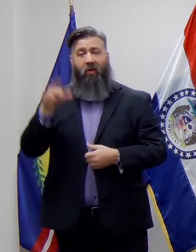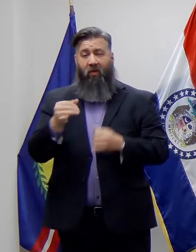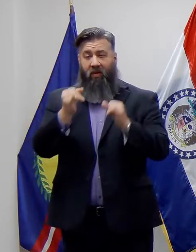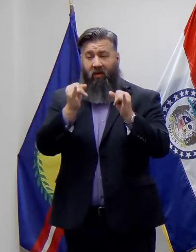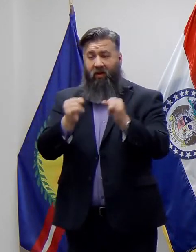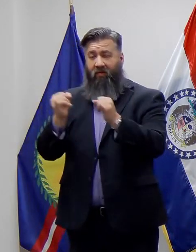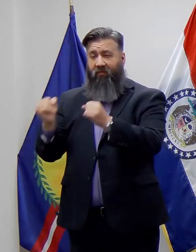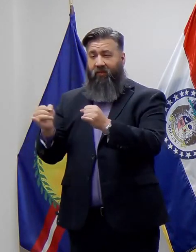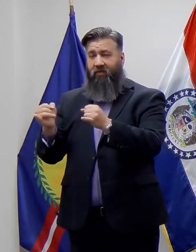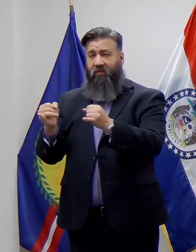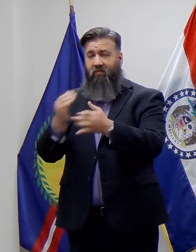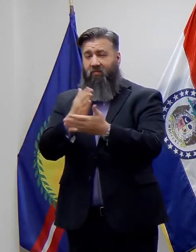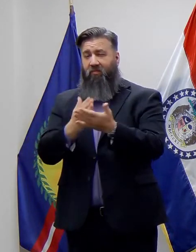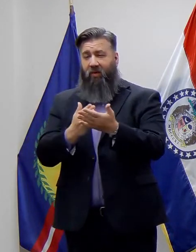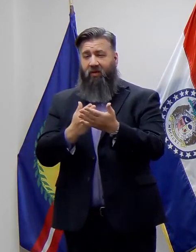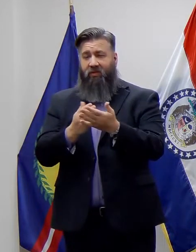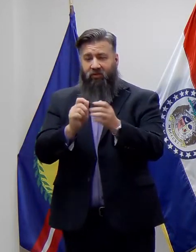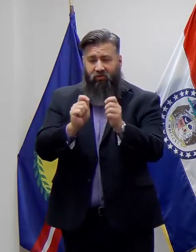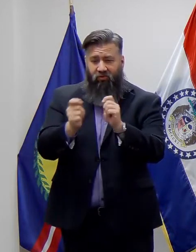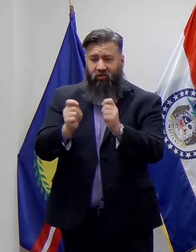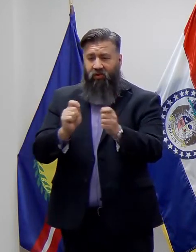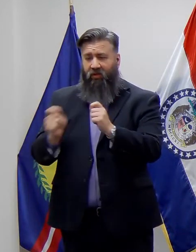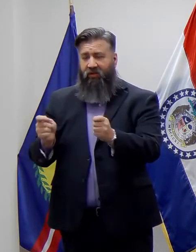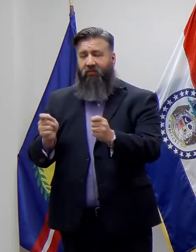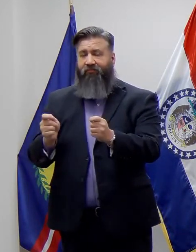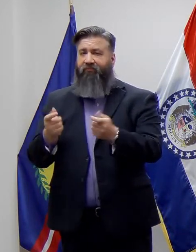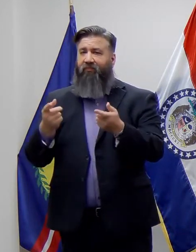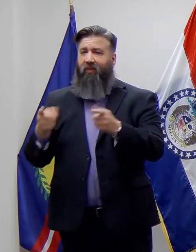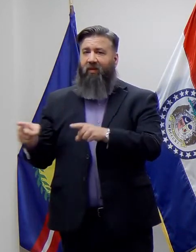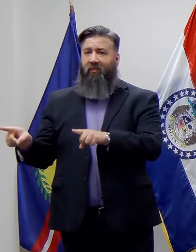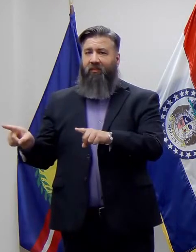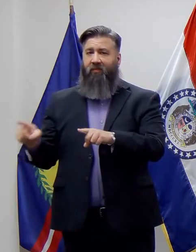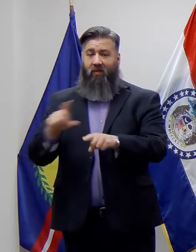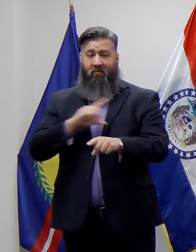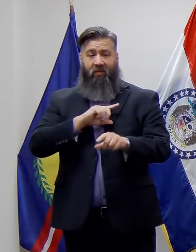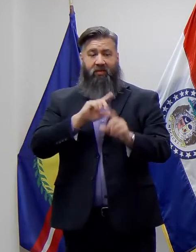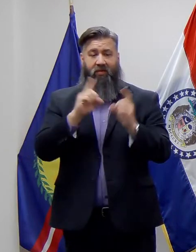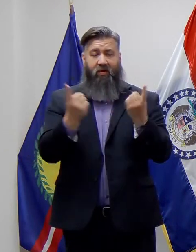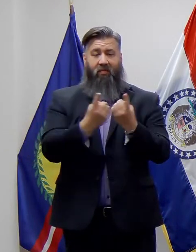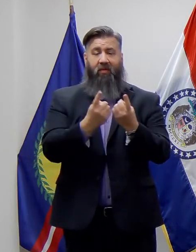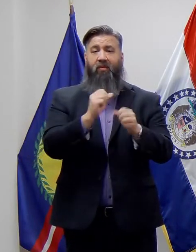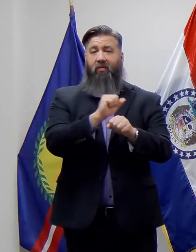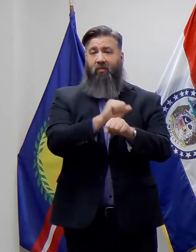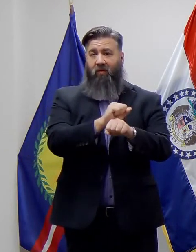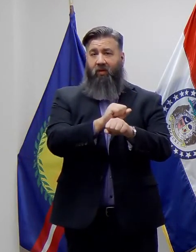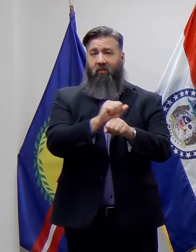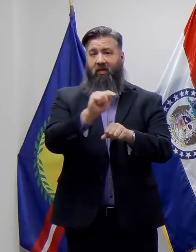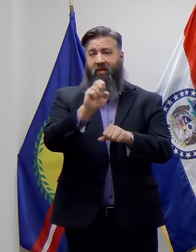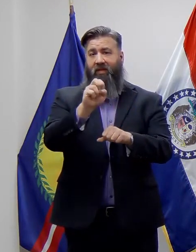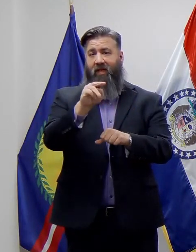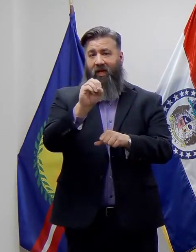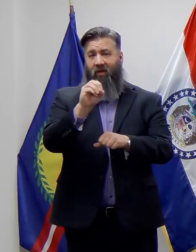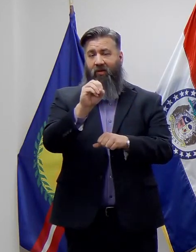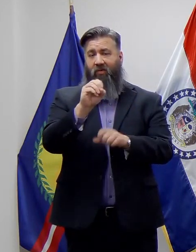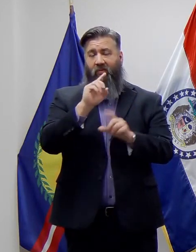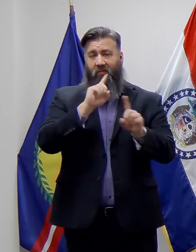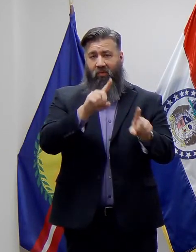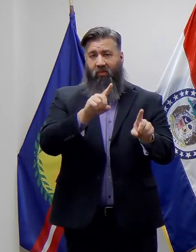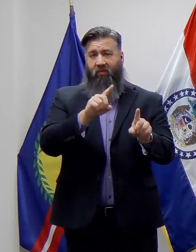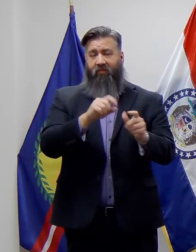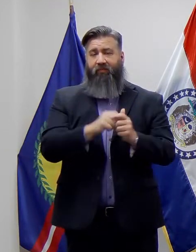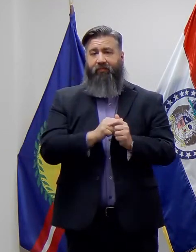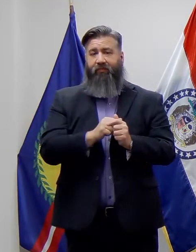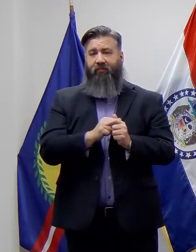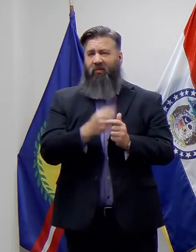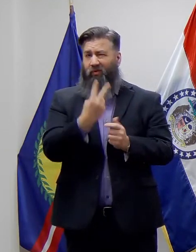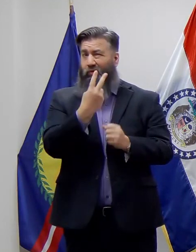components of reform were taking place. The police department was working through the Teneo Report. That was a 2-year process, a year to do the review and a